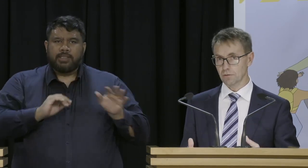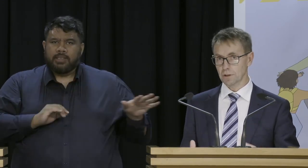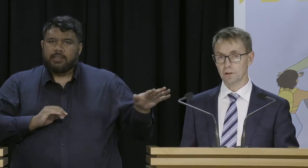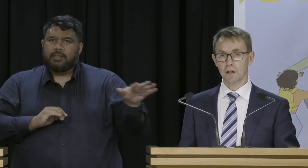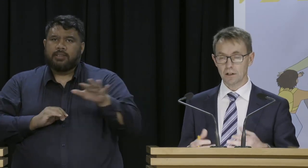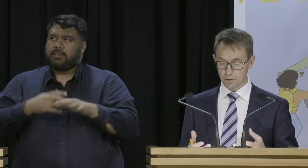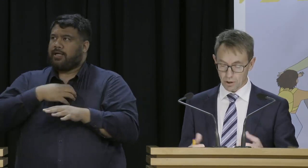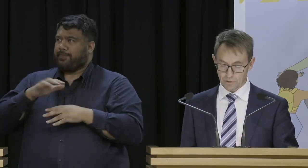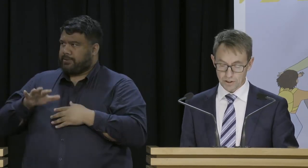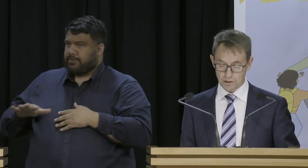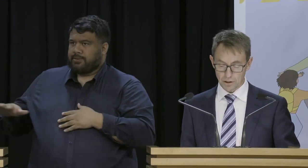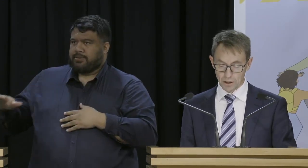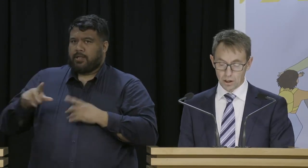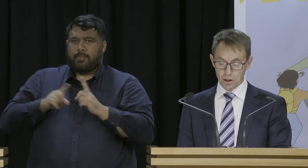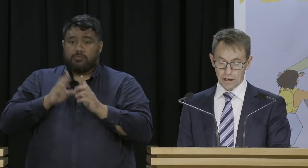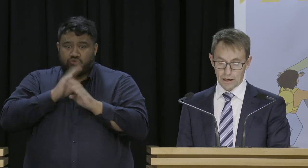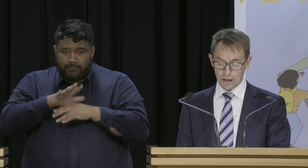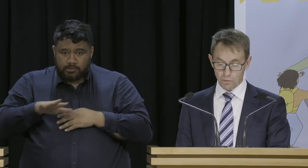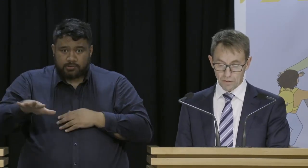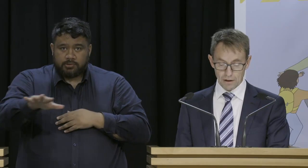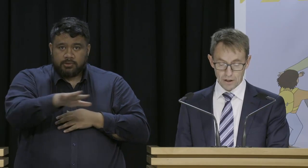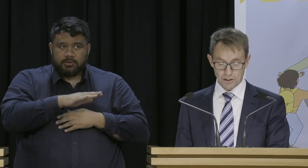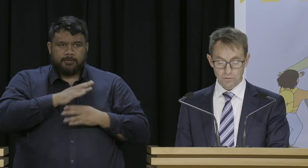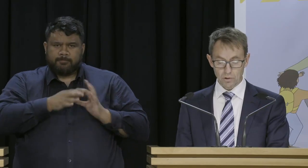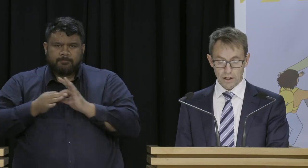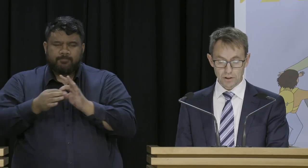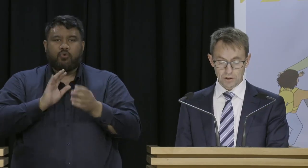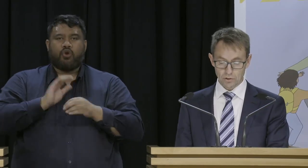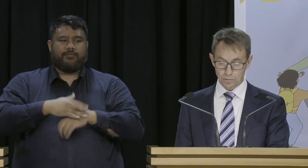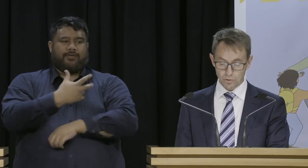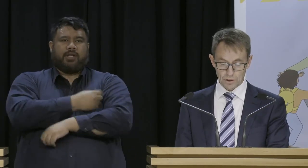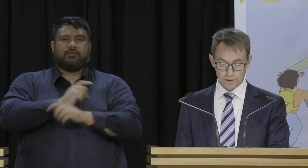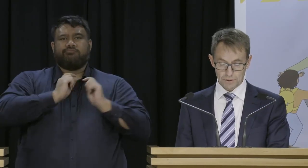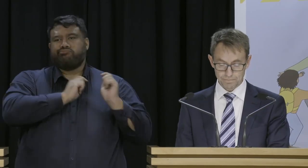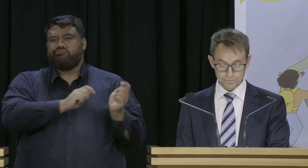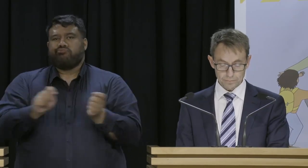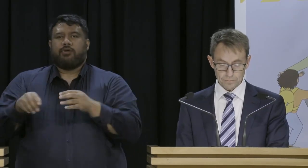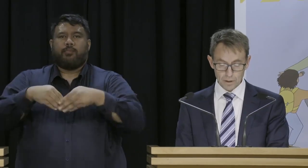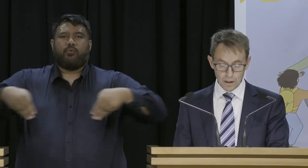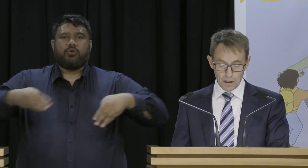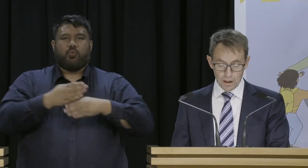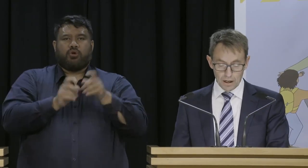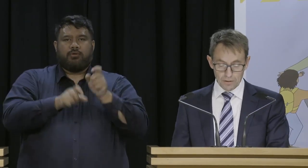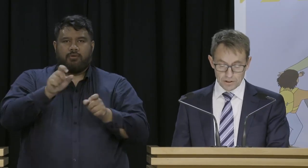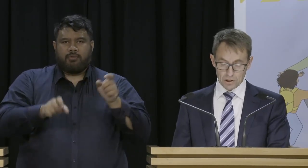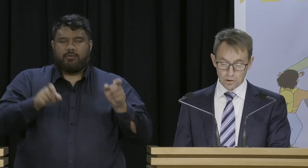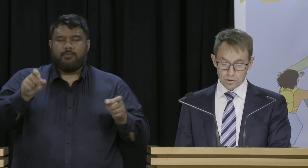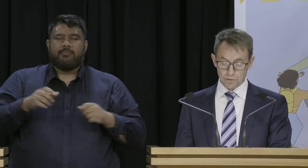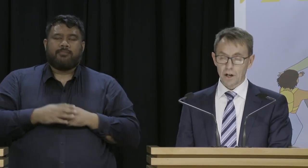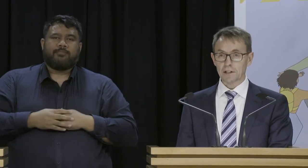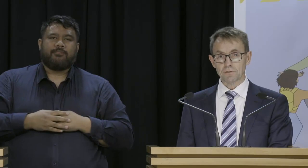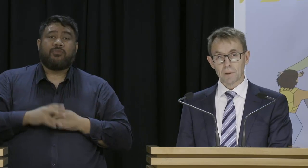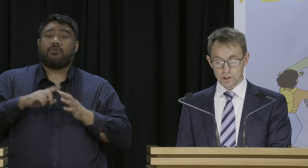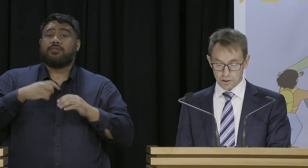across government and in the private sector around that vaccine rollout to this group of workers. That's